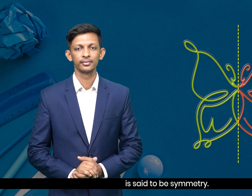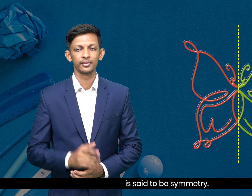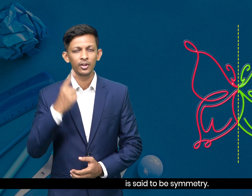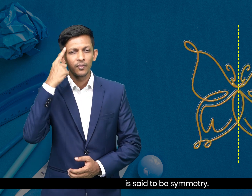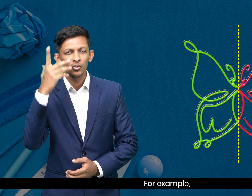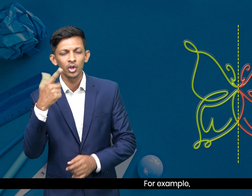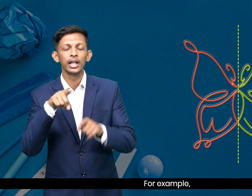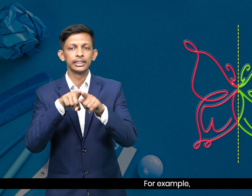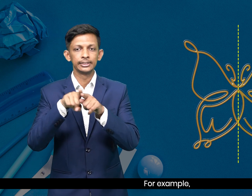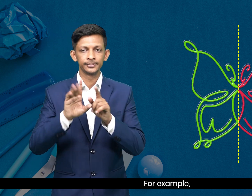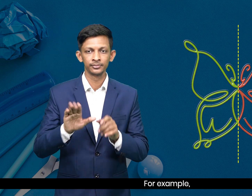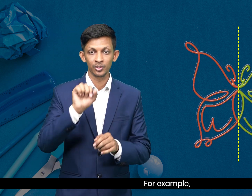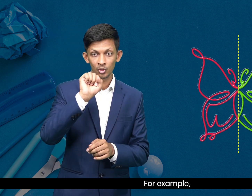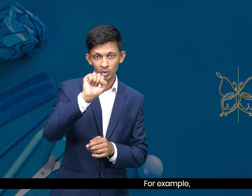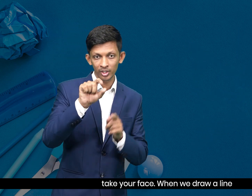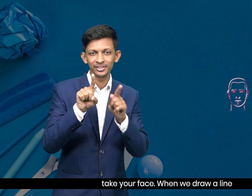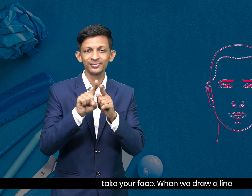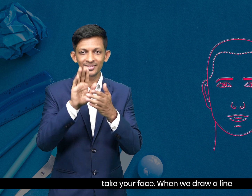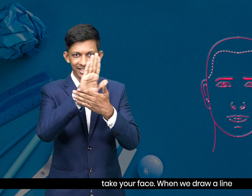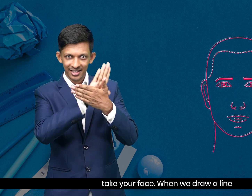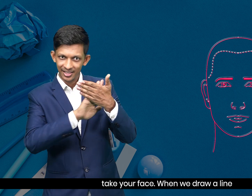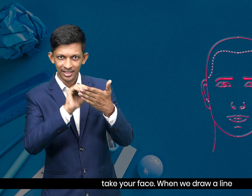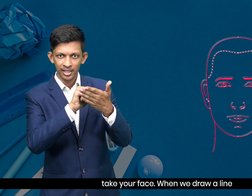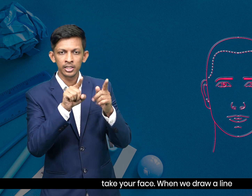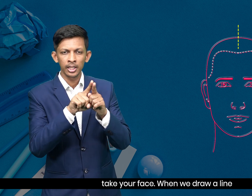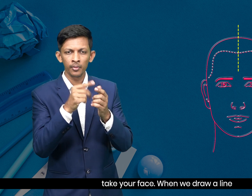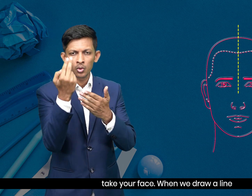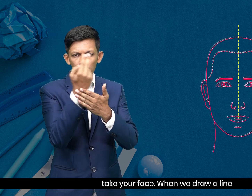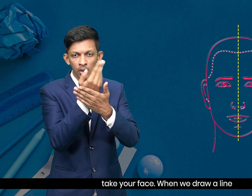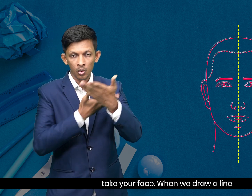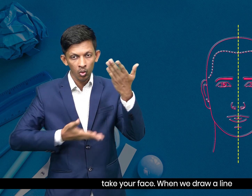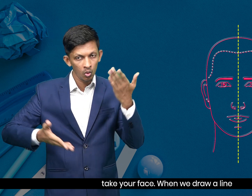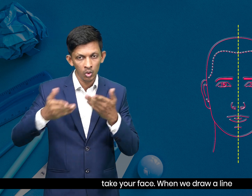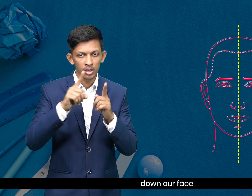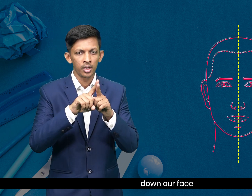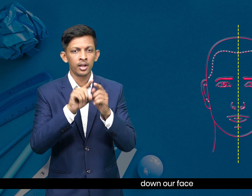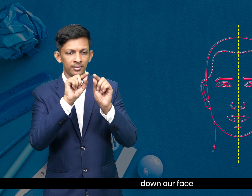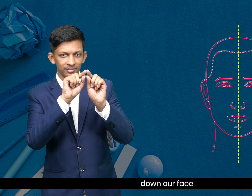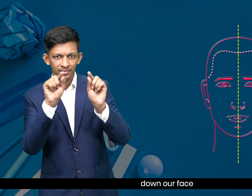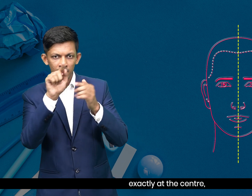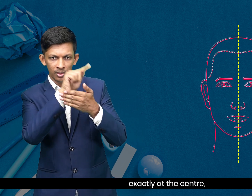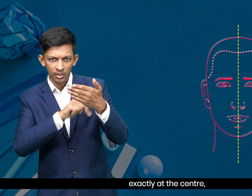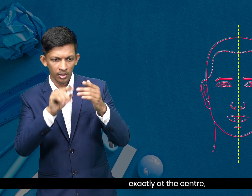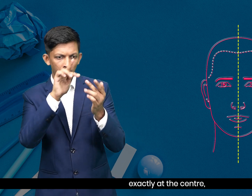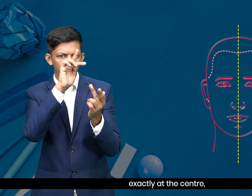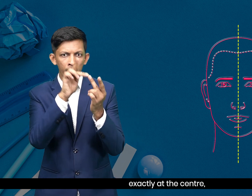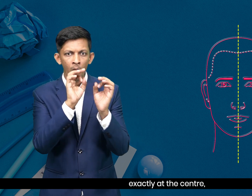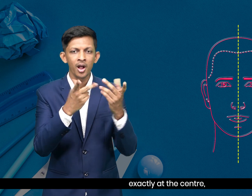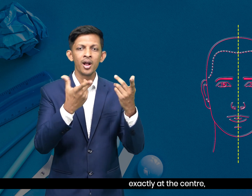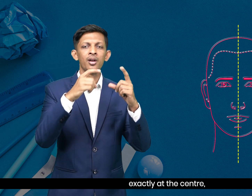For example, take your face. When we draw a line, down our face exactly at the center,